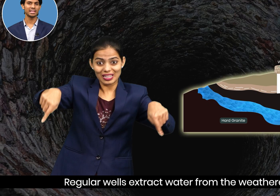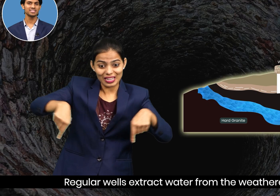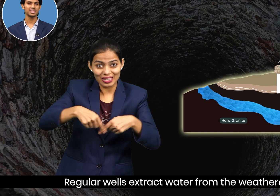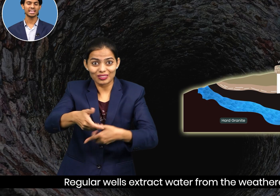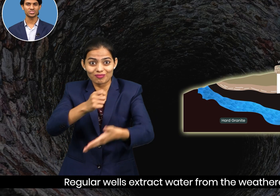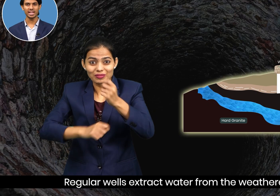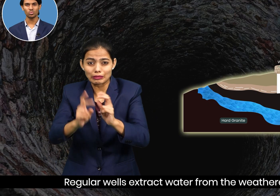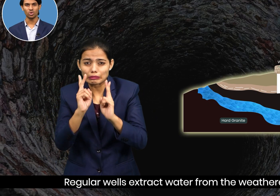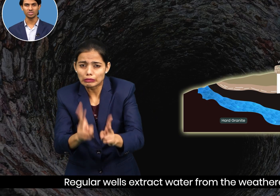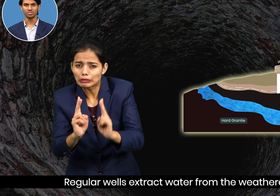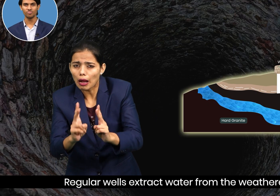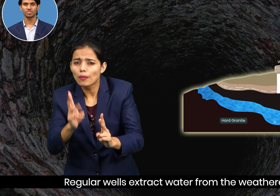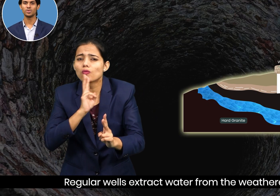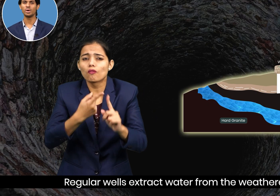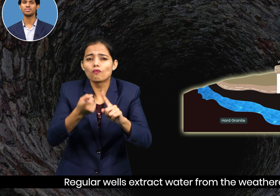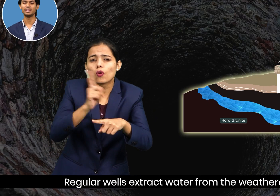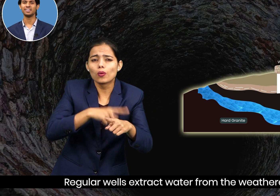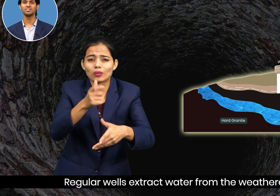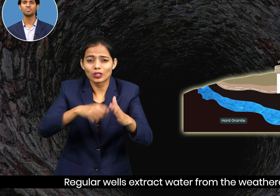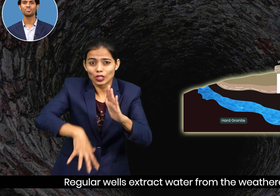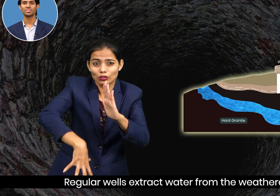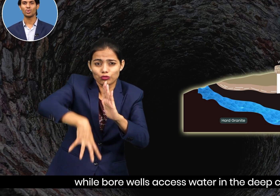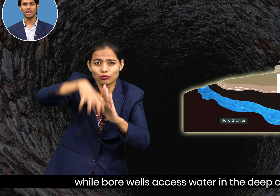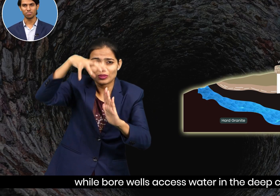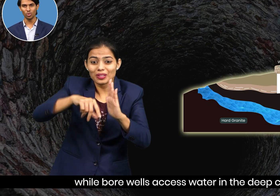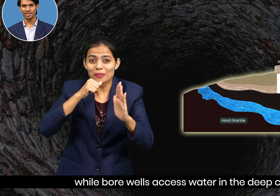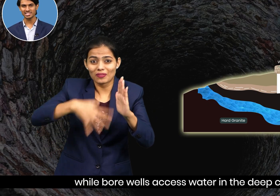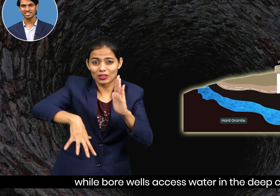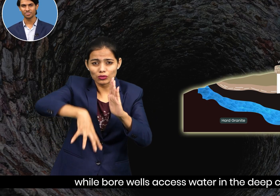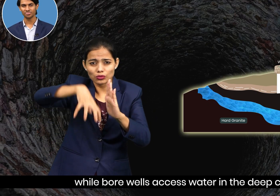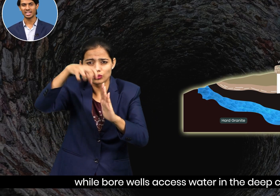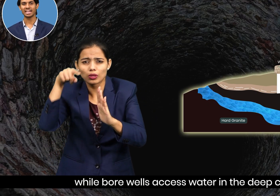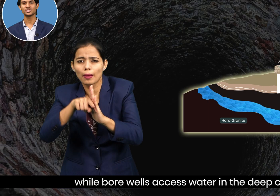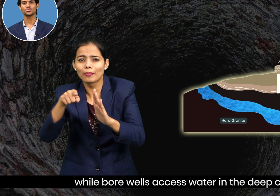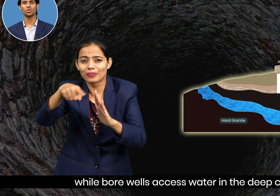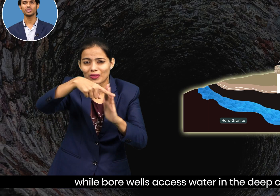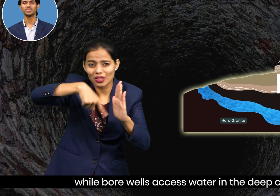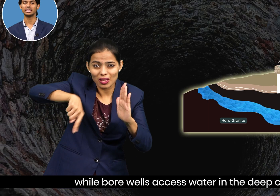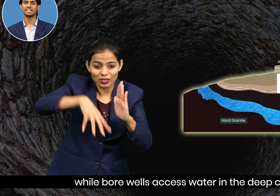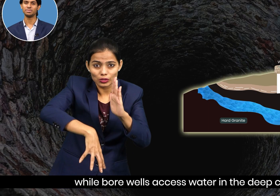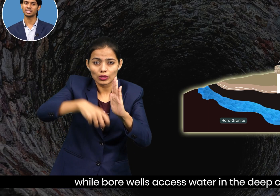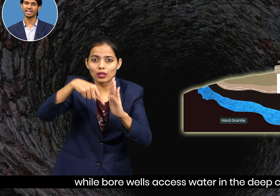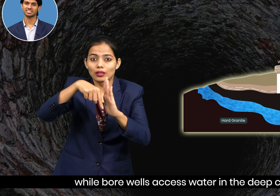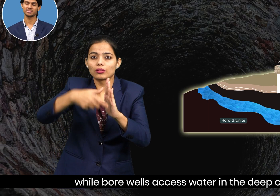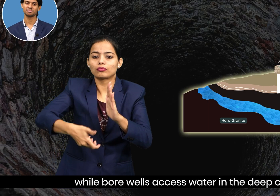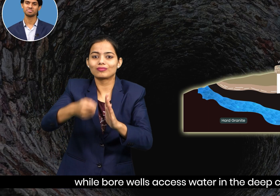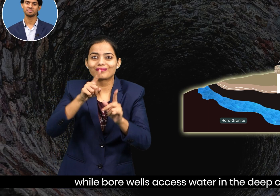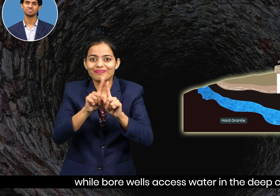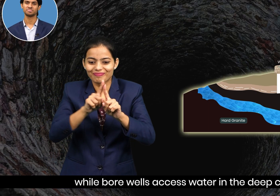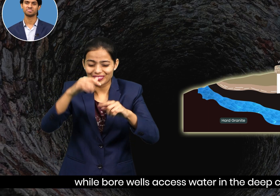Regular wells extract water from the weathered layer, while bore wells access water in the deep